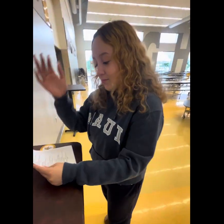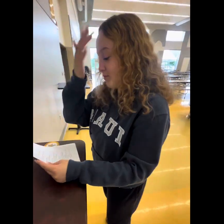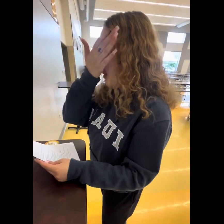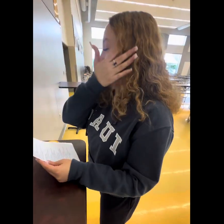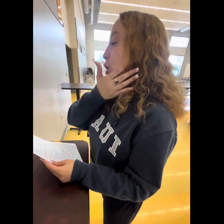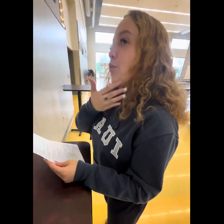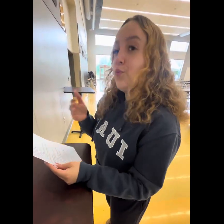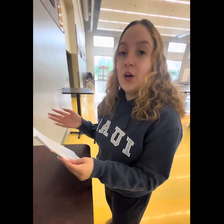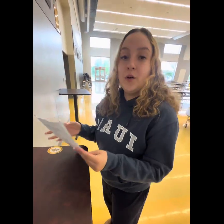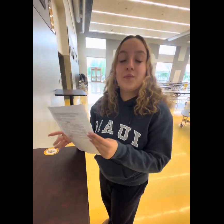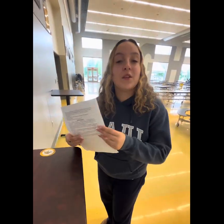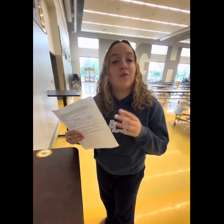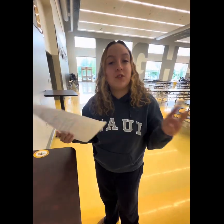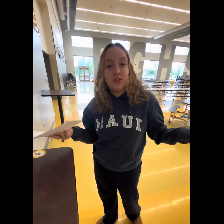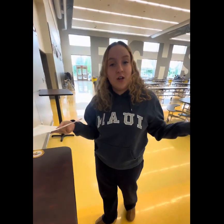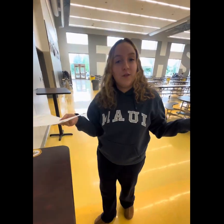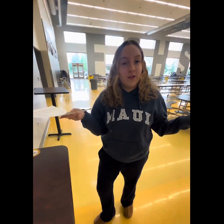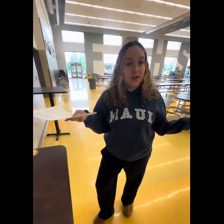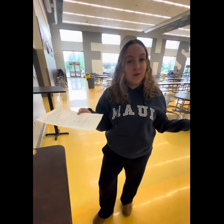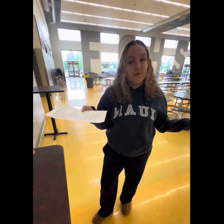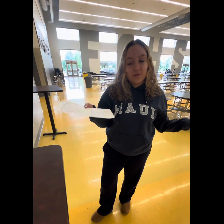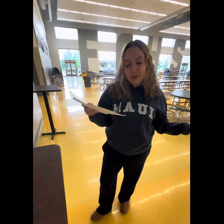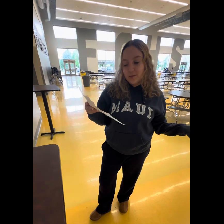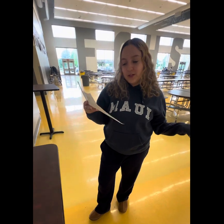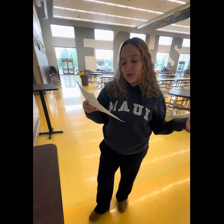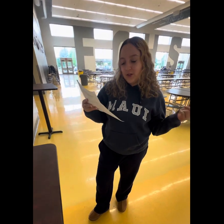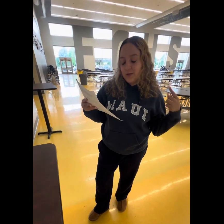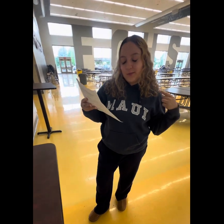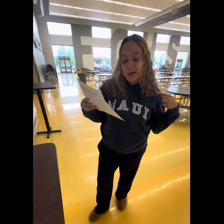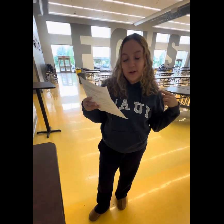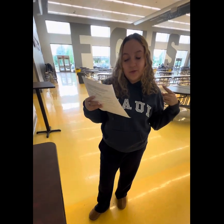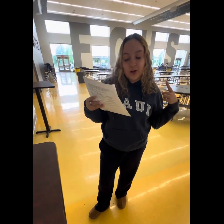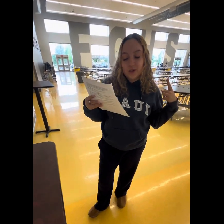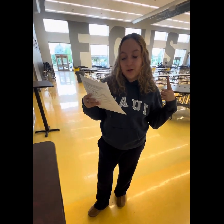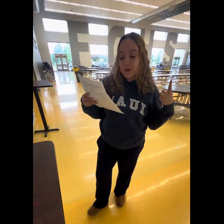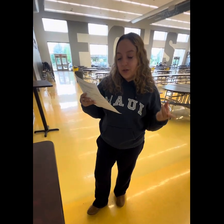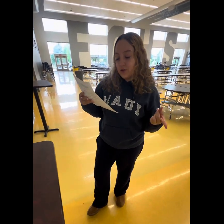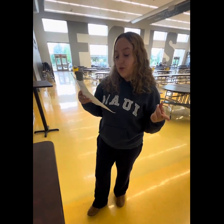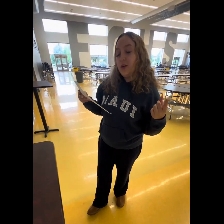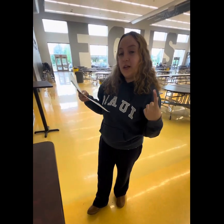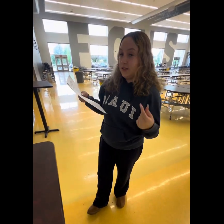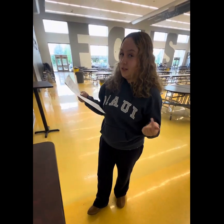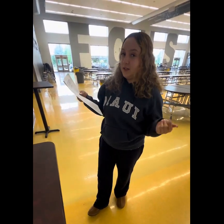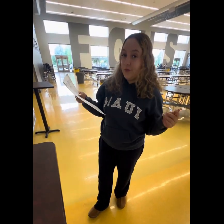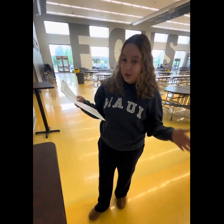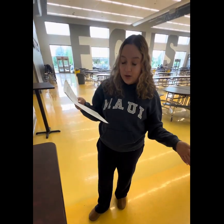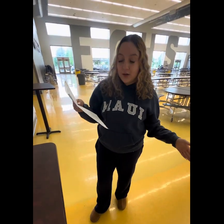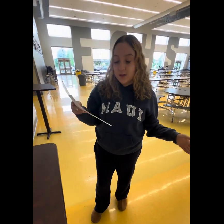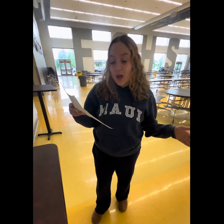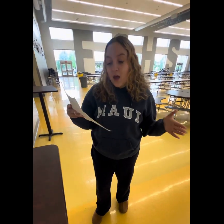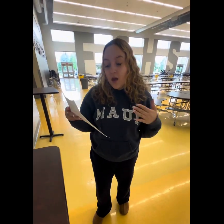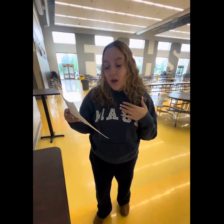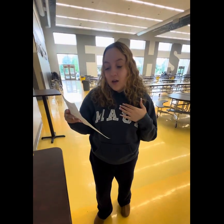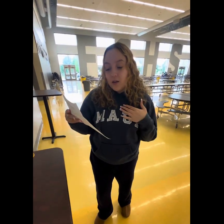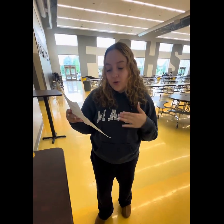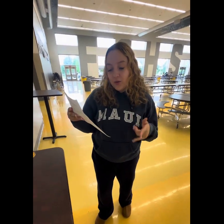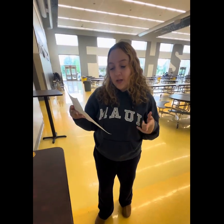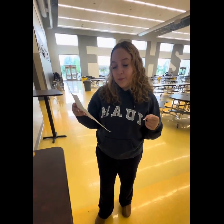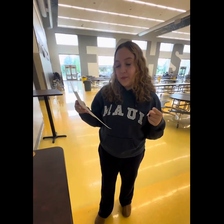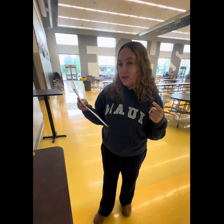English? Well, first off, in first semester, you will be covering the rhetorical analysis of songs unit, then the